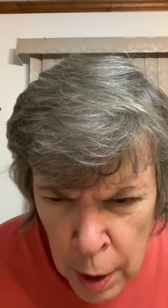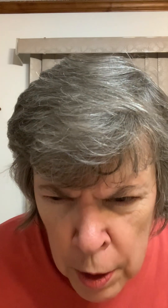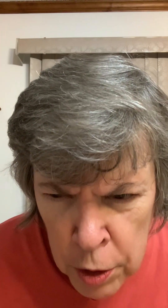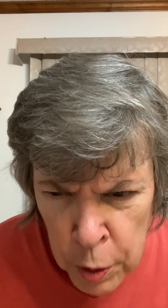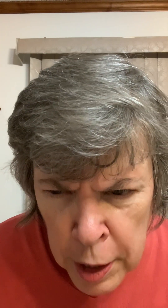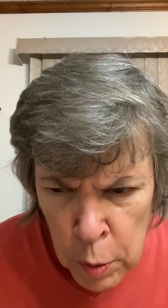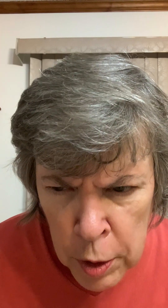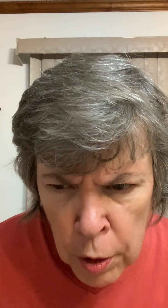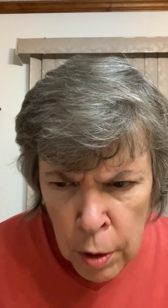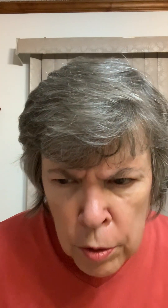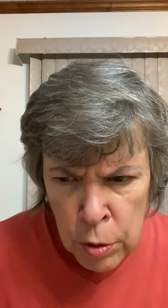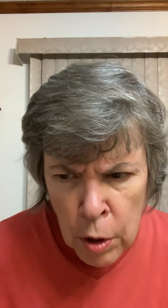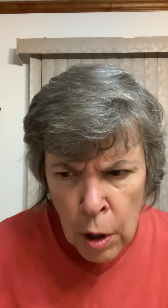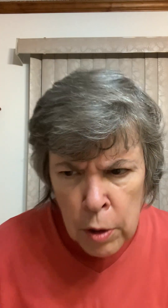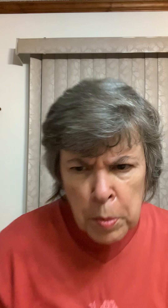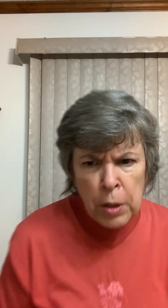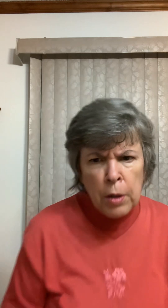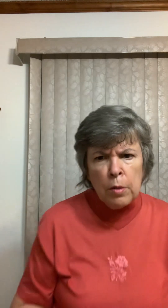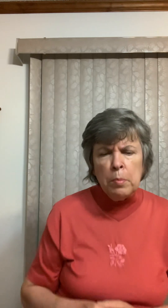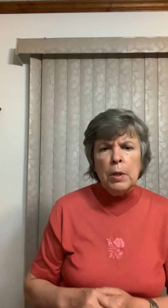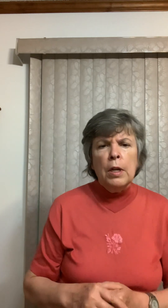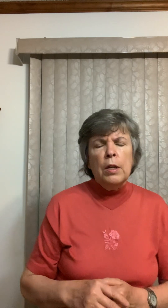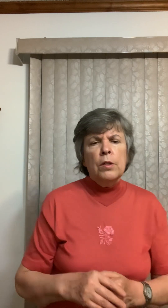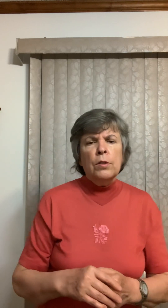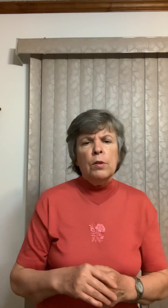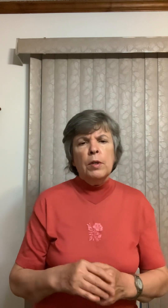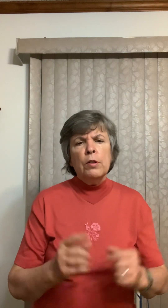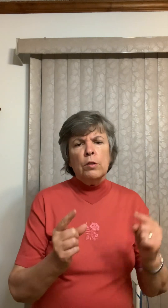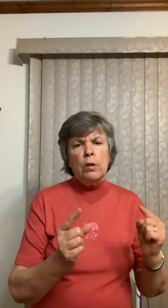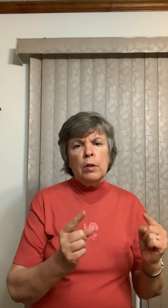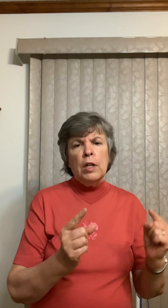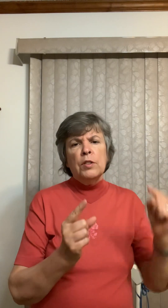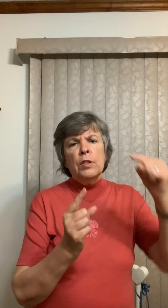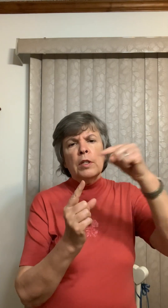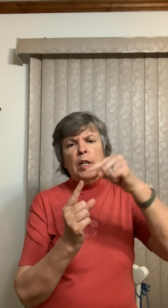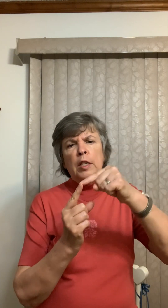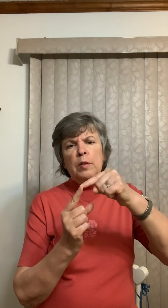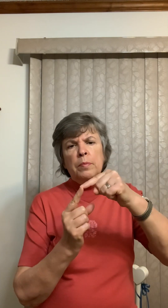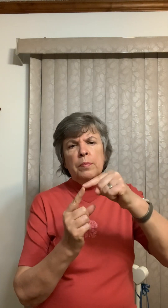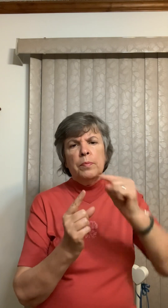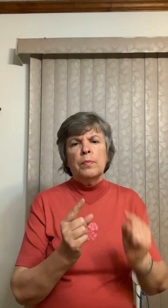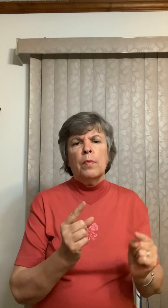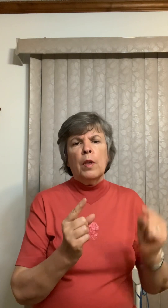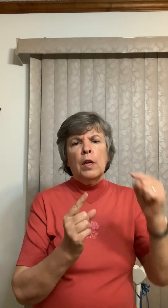till he returns or calls me home. So here's our until again.